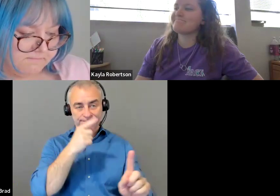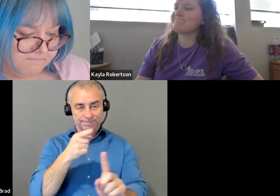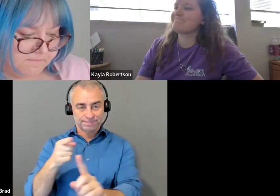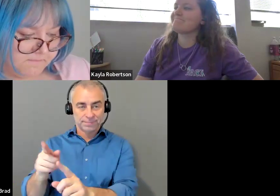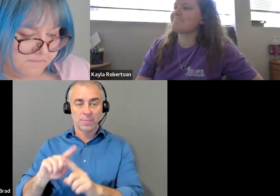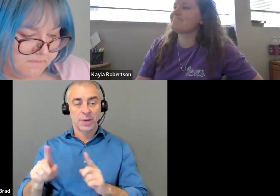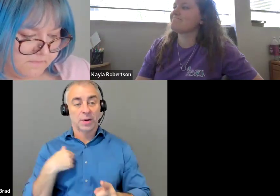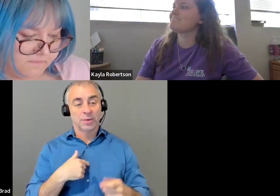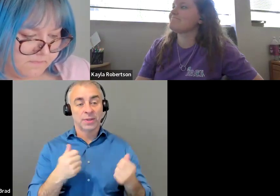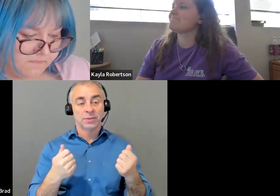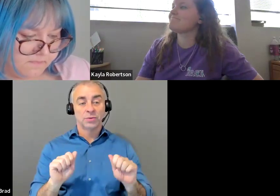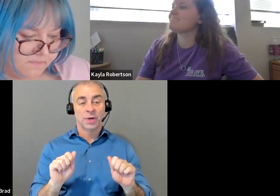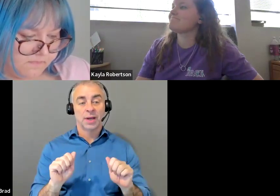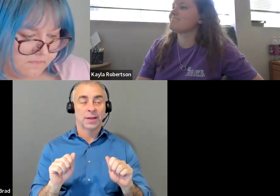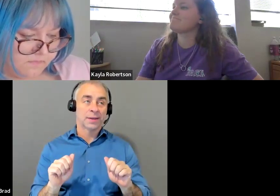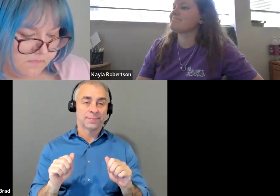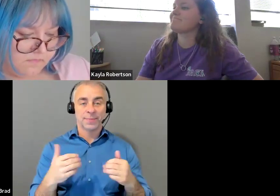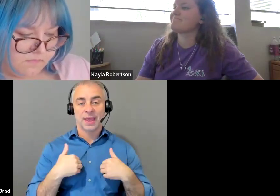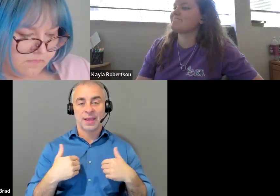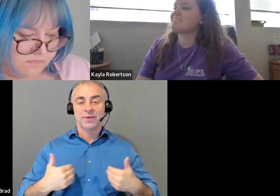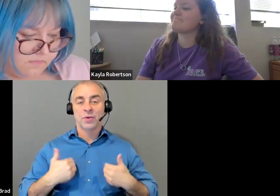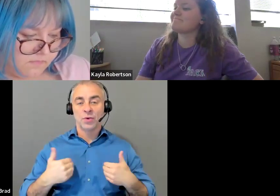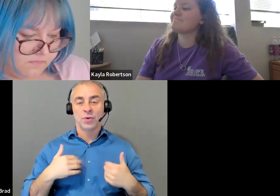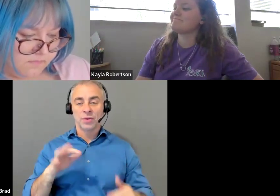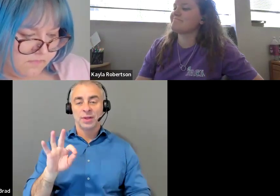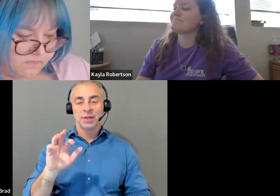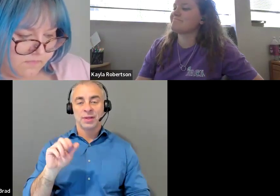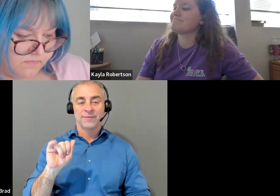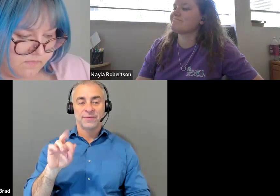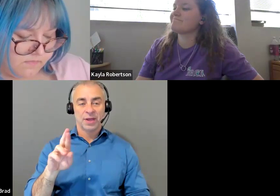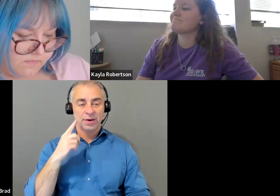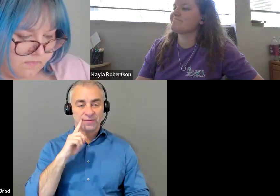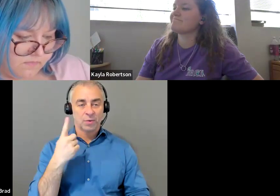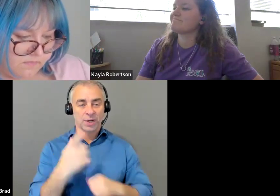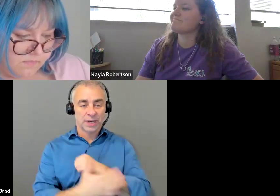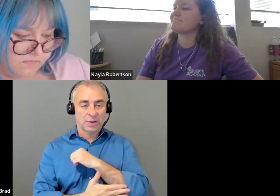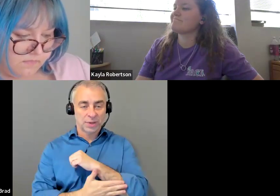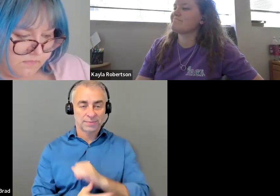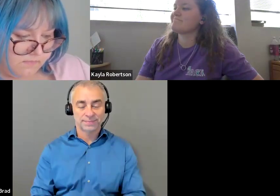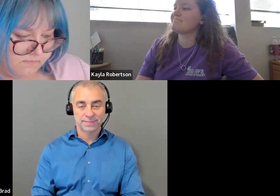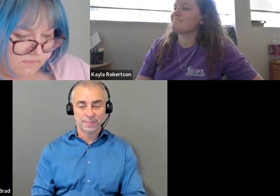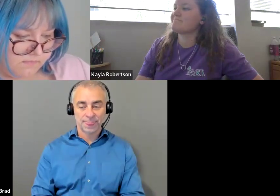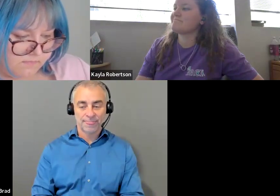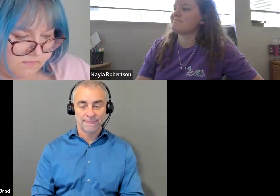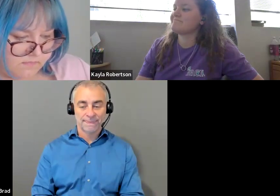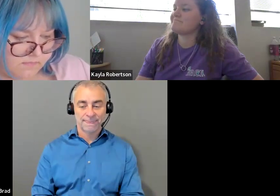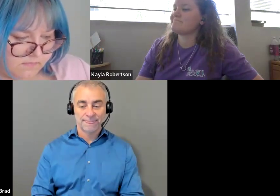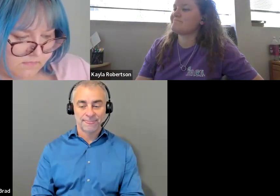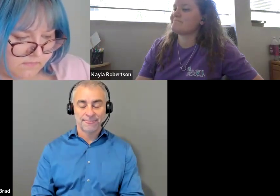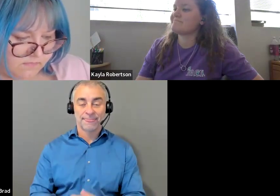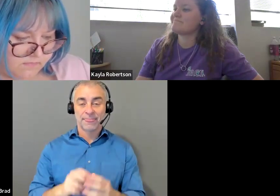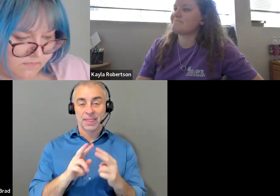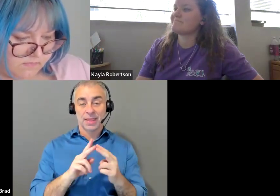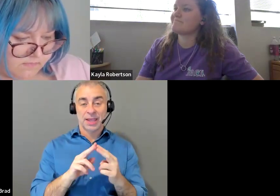do try to have like a youth fair for one of the counties that we service where We either would join